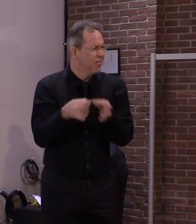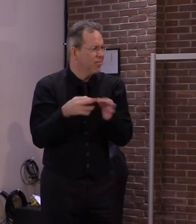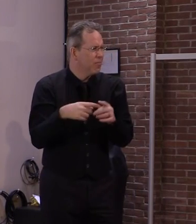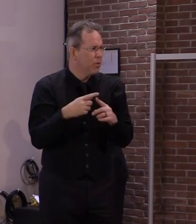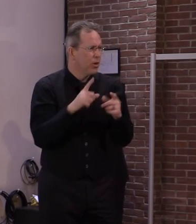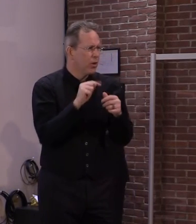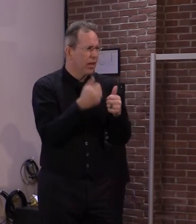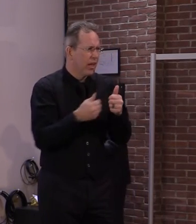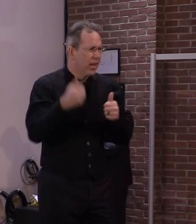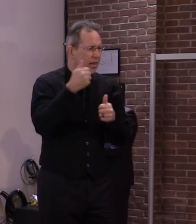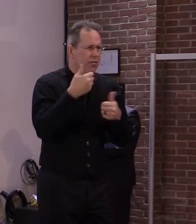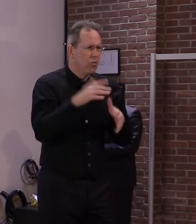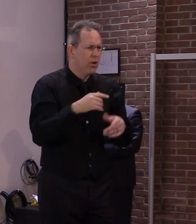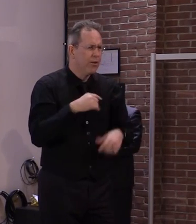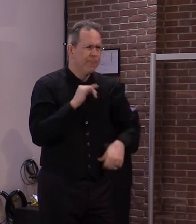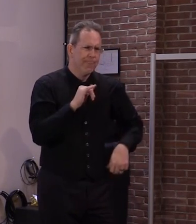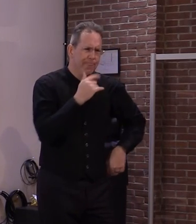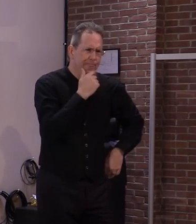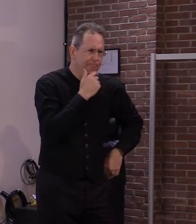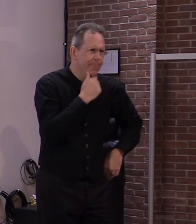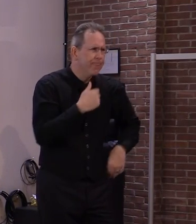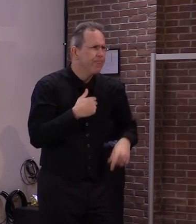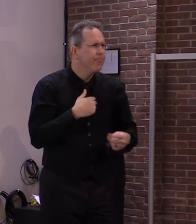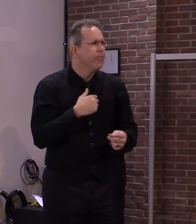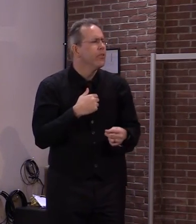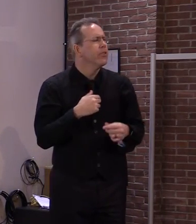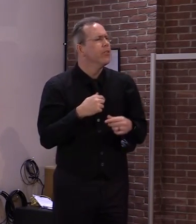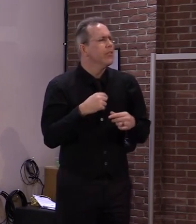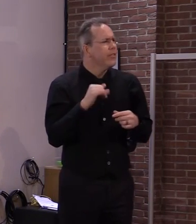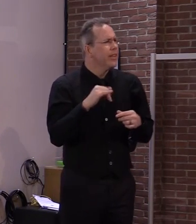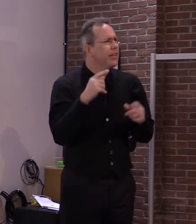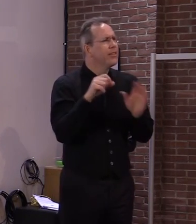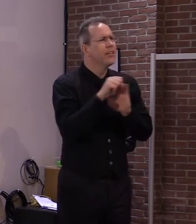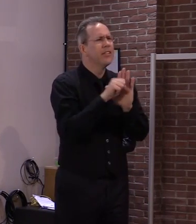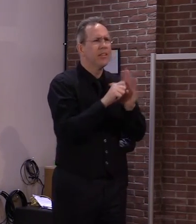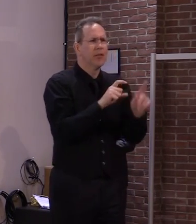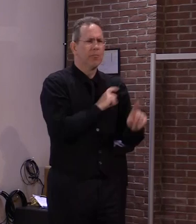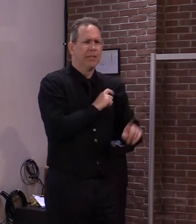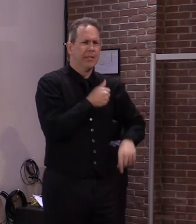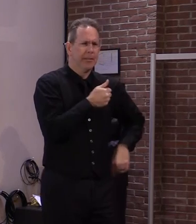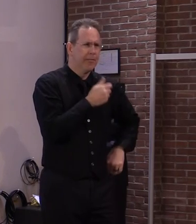our staff and other state employees direction that